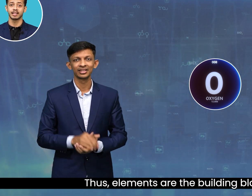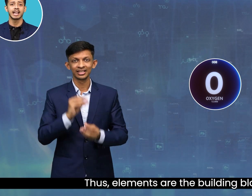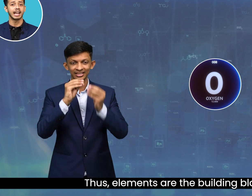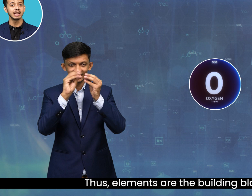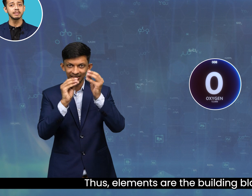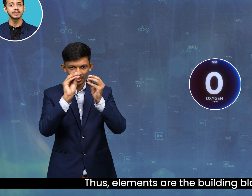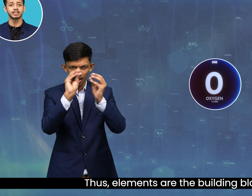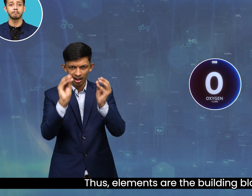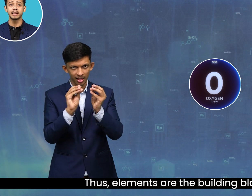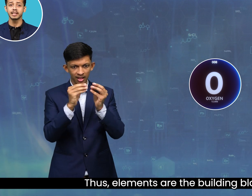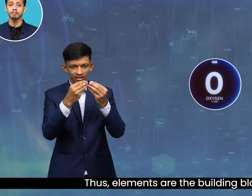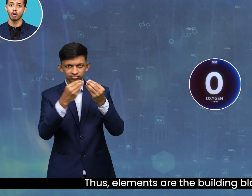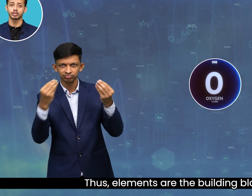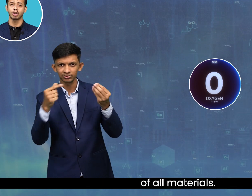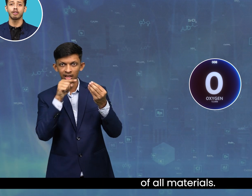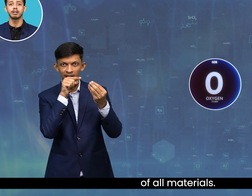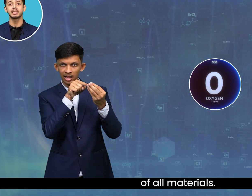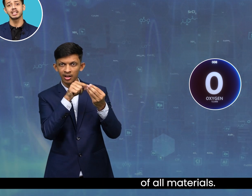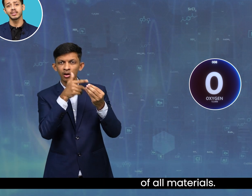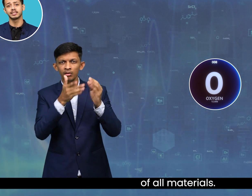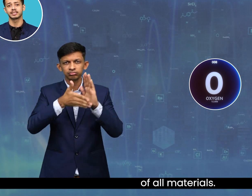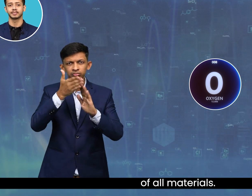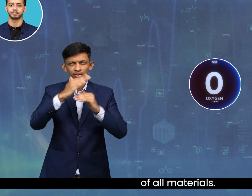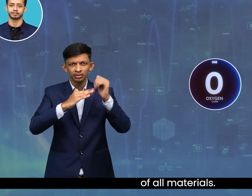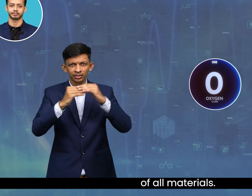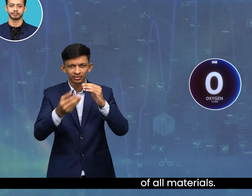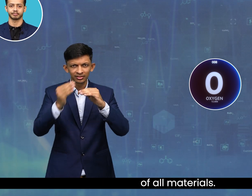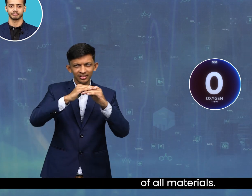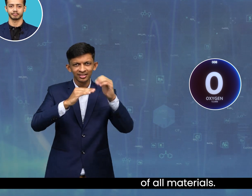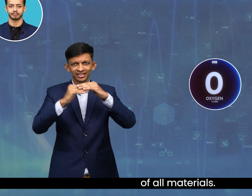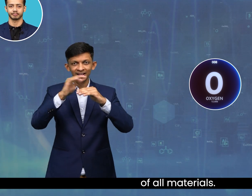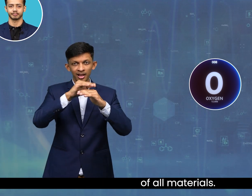Thus, elements are the building blocks of our materials.